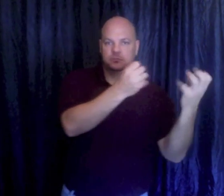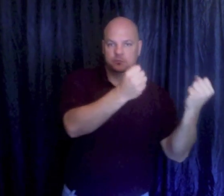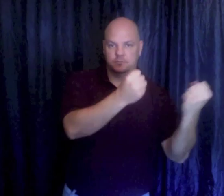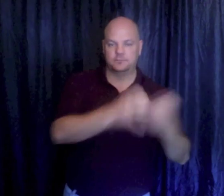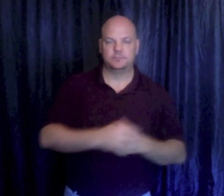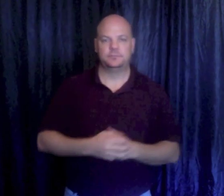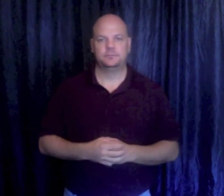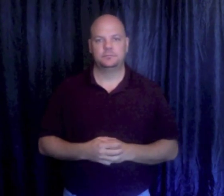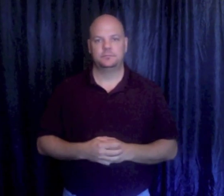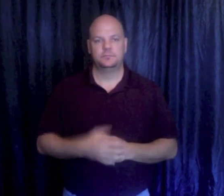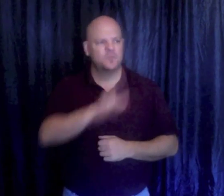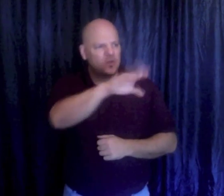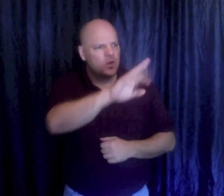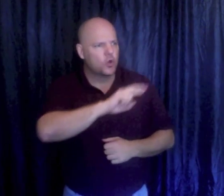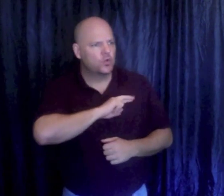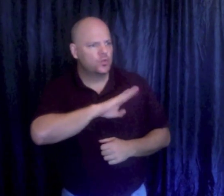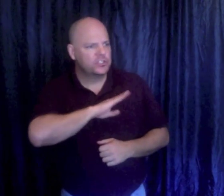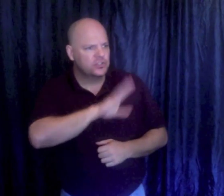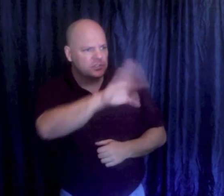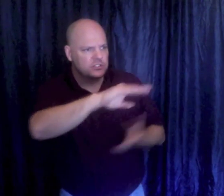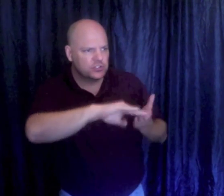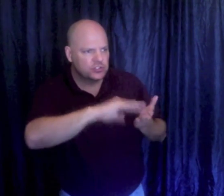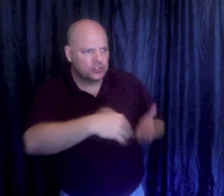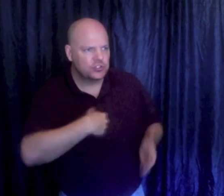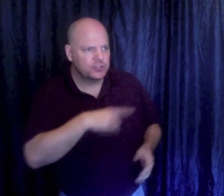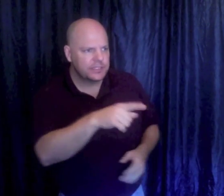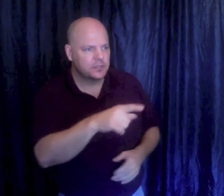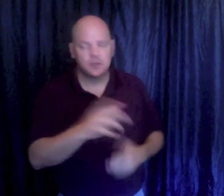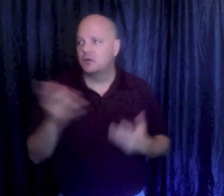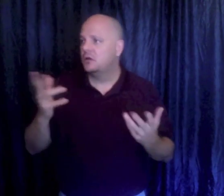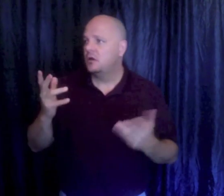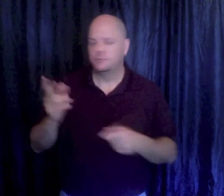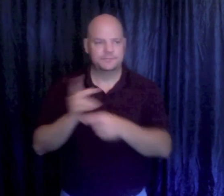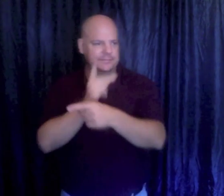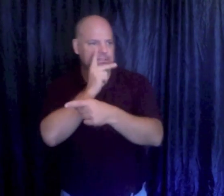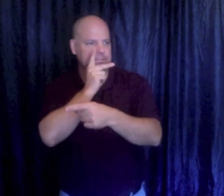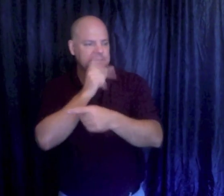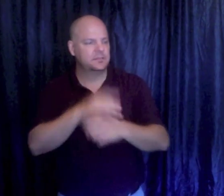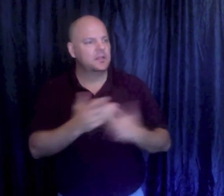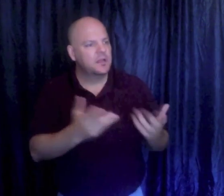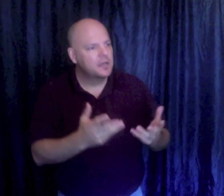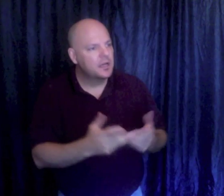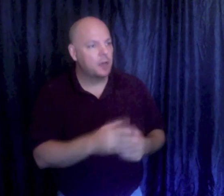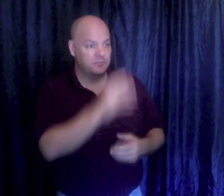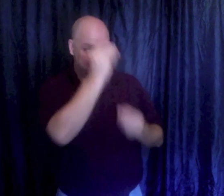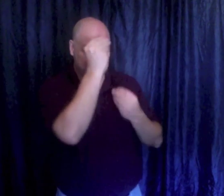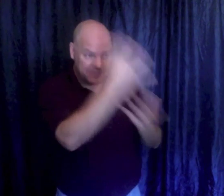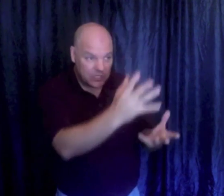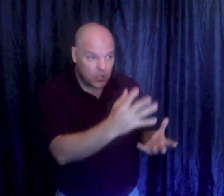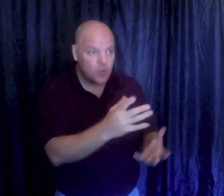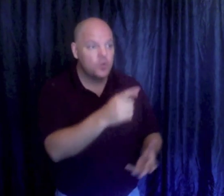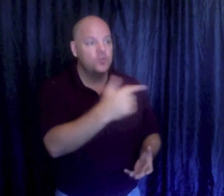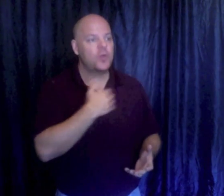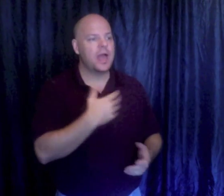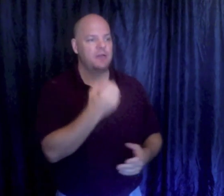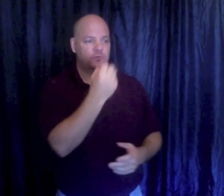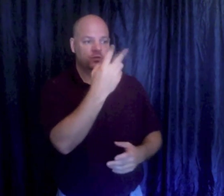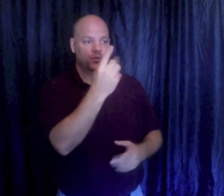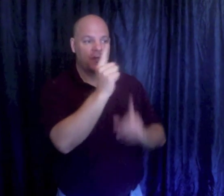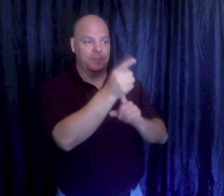actually? Yes. Richard, no, you're doing great. You're doing great on time. I just wanted to give you the 12-minute warning. You just said to